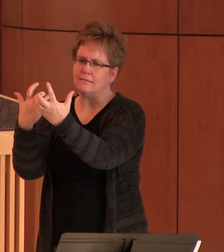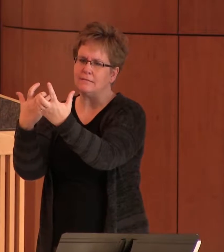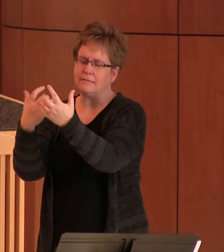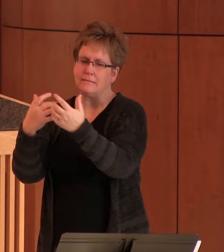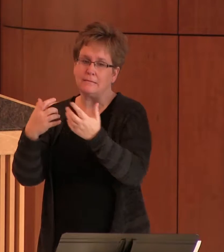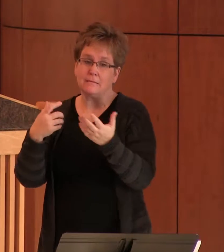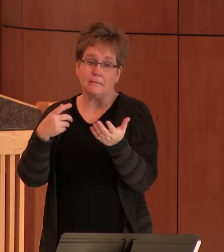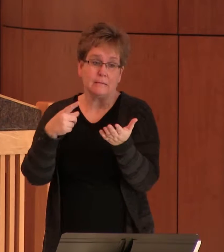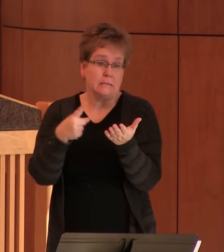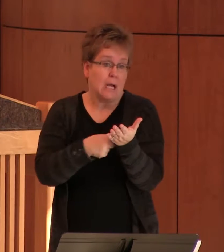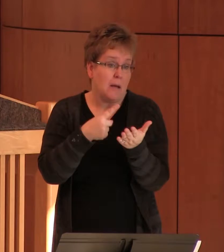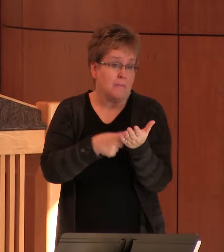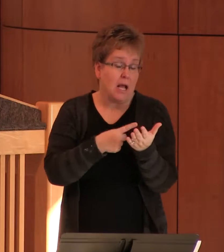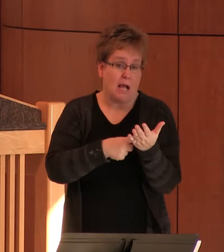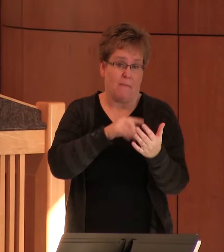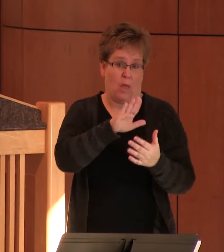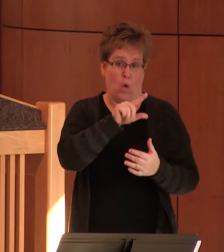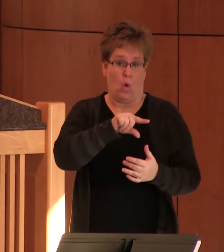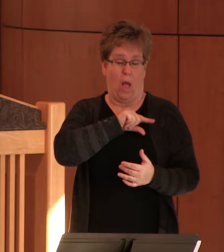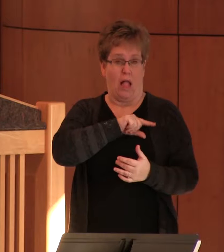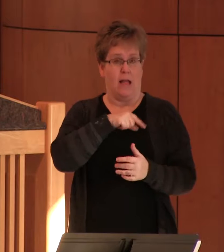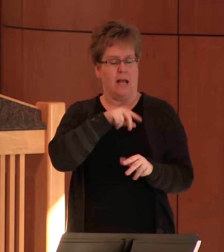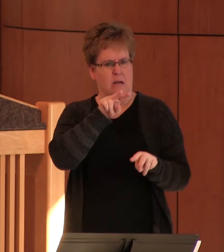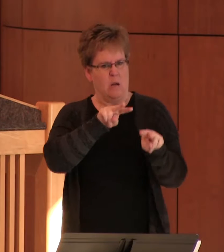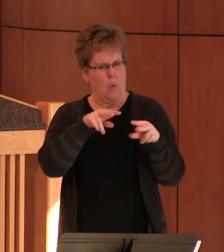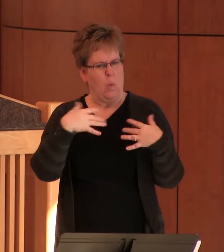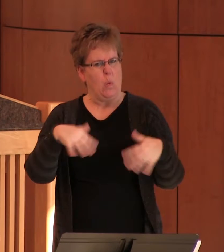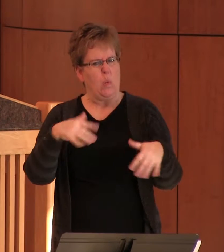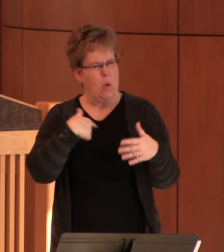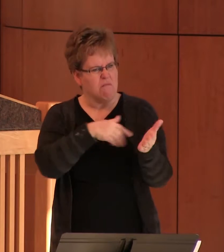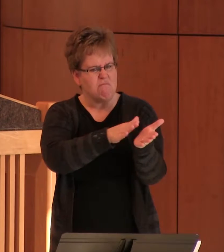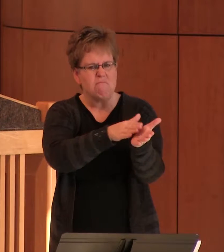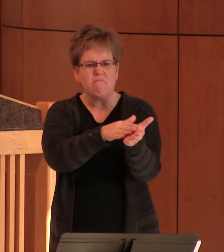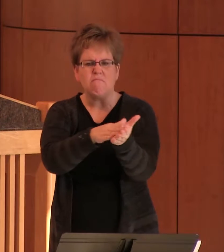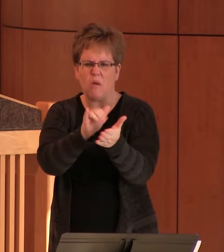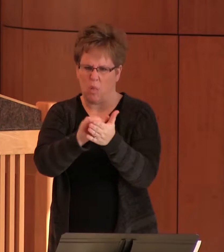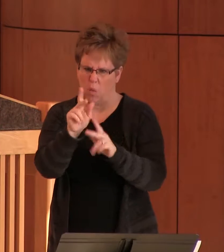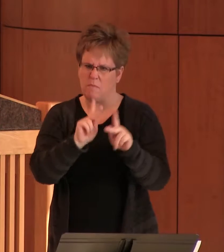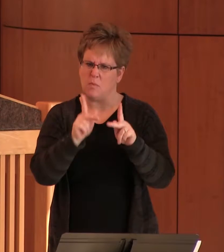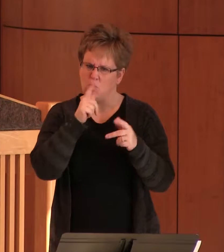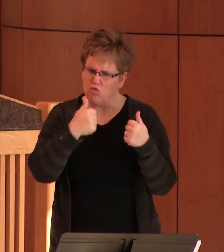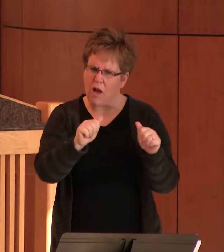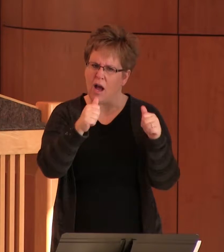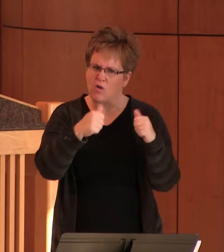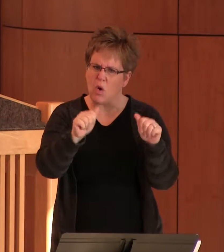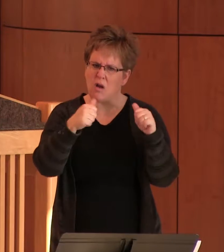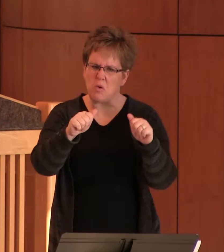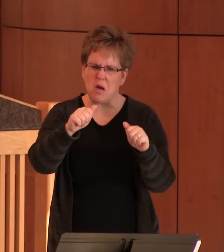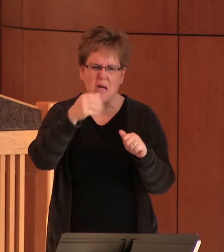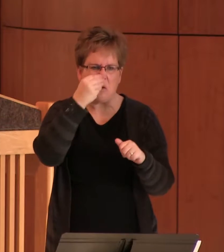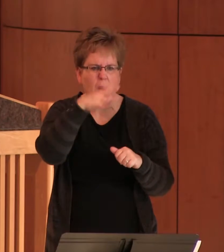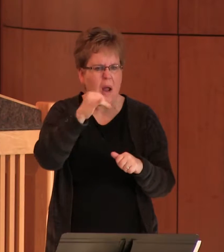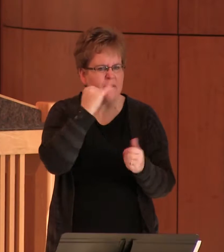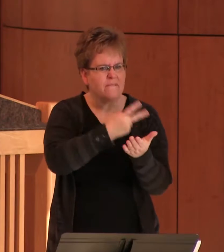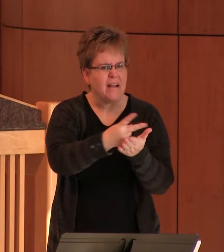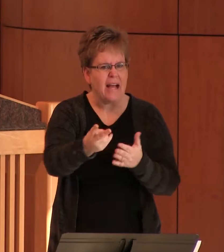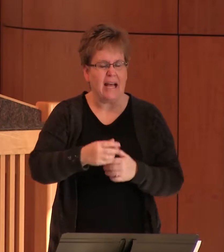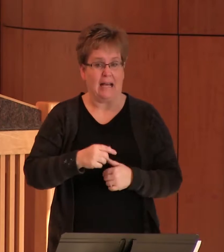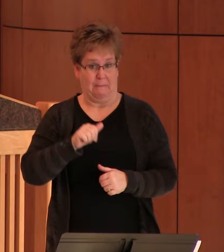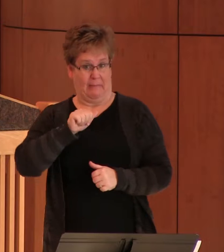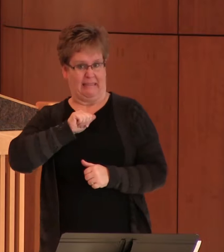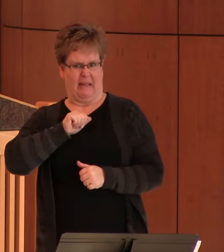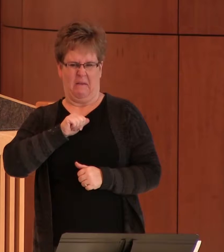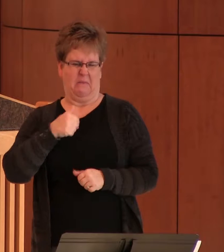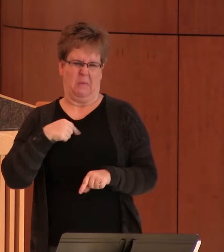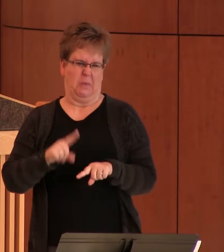It's sometimes a quality that I actually admire in those who begin. But I have to be honest, I don't think I could ever